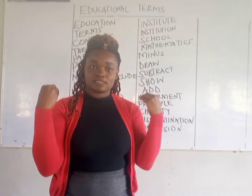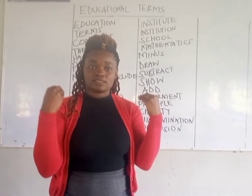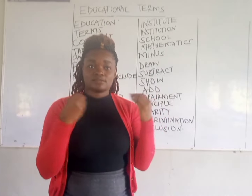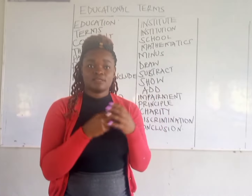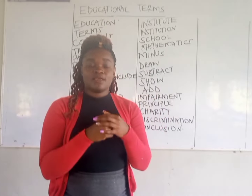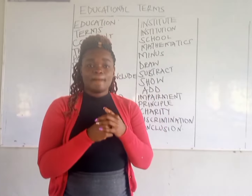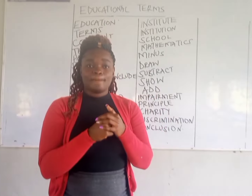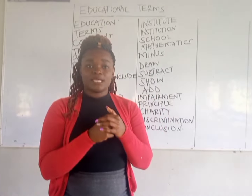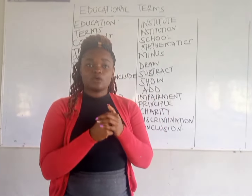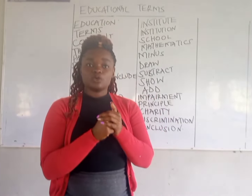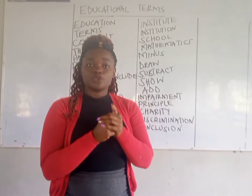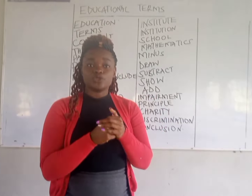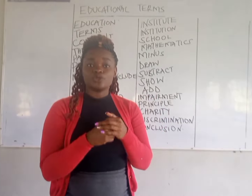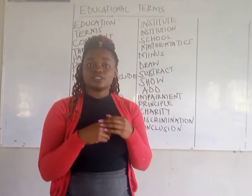practice.